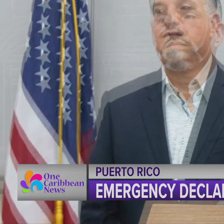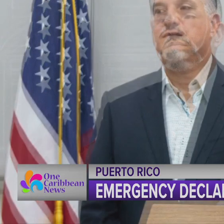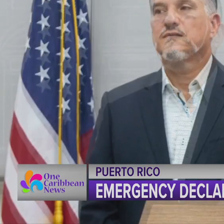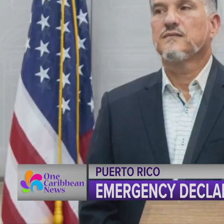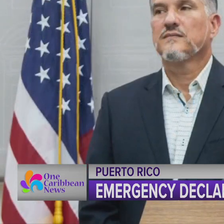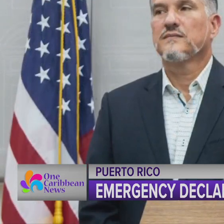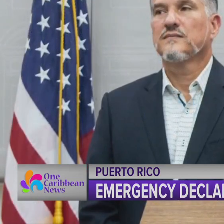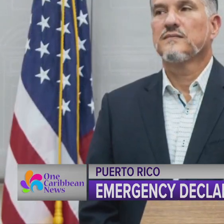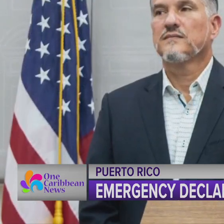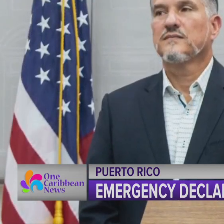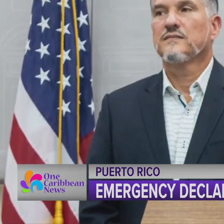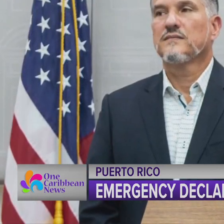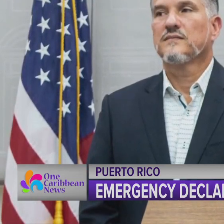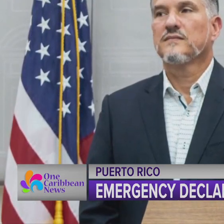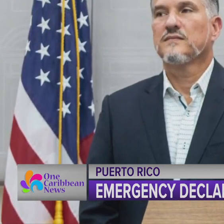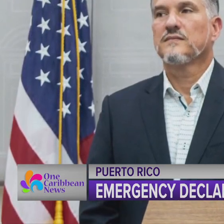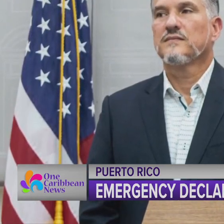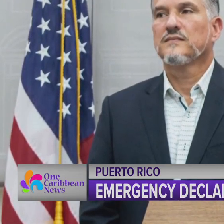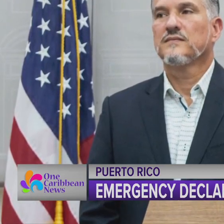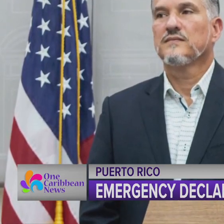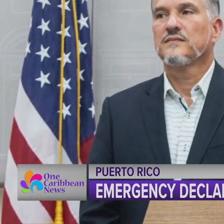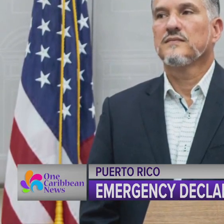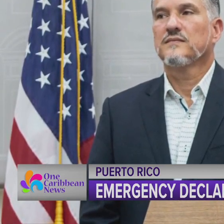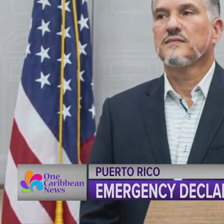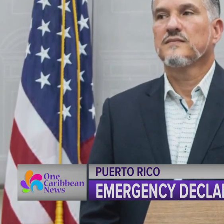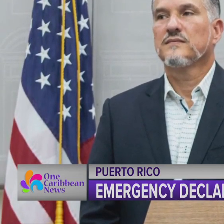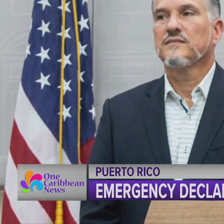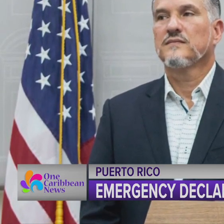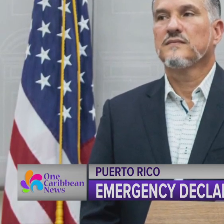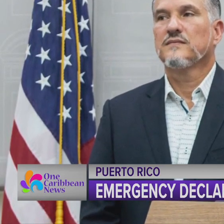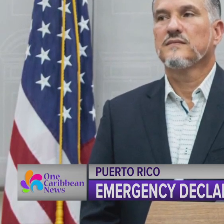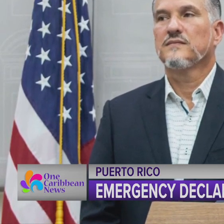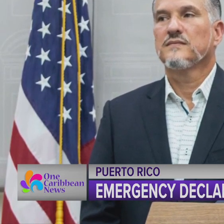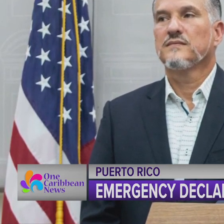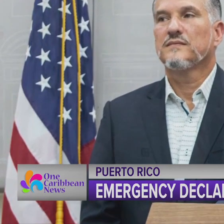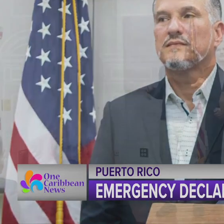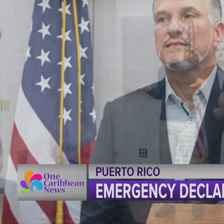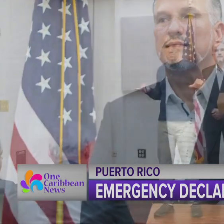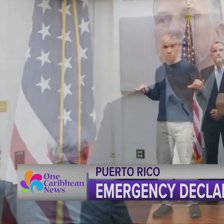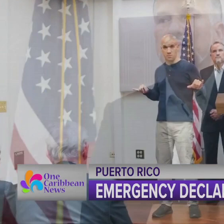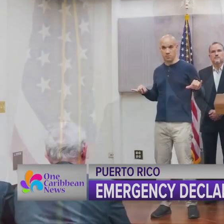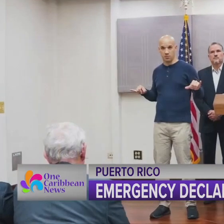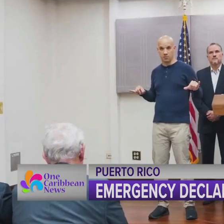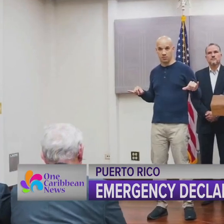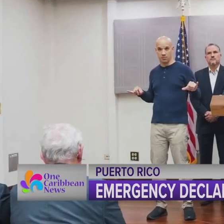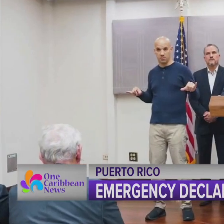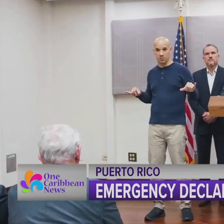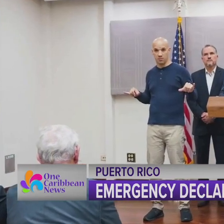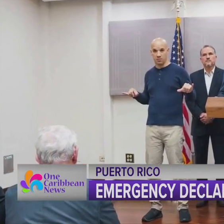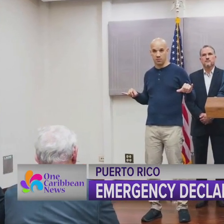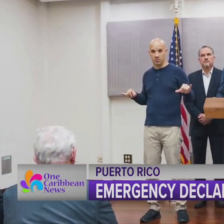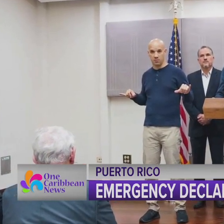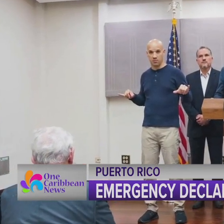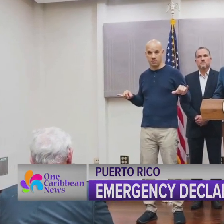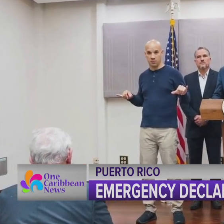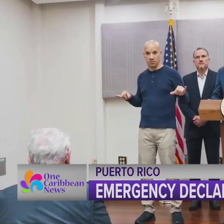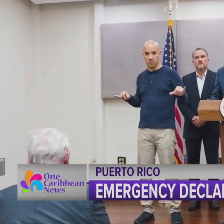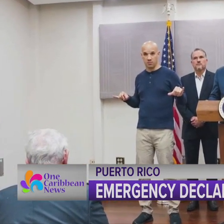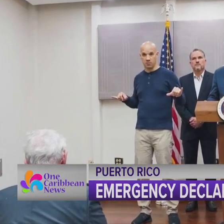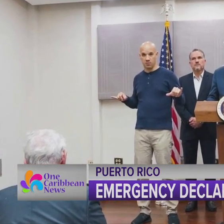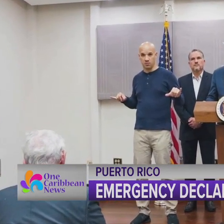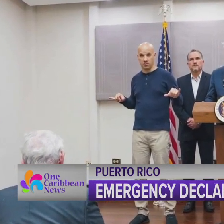Natural and Environmental Resources Department to execute a specific action plan with the support of state and